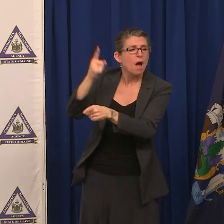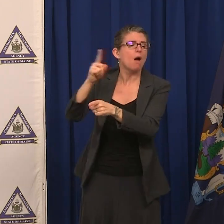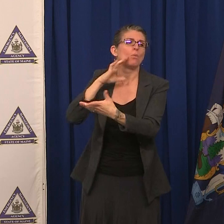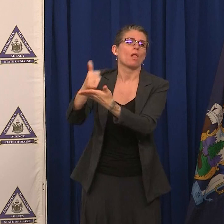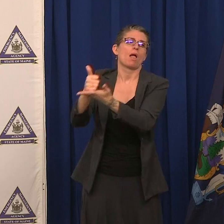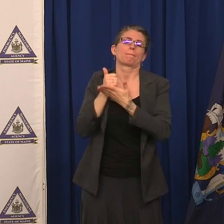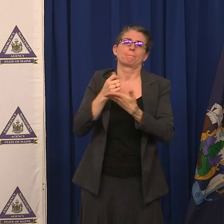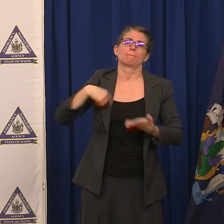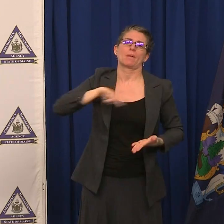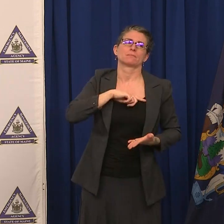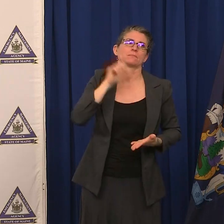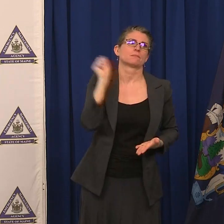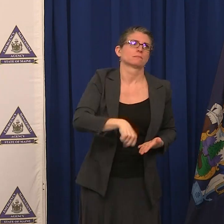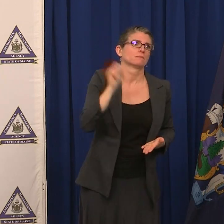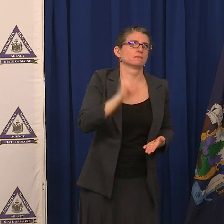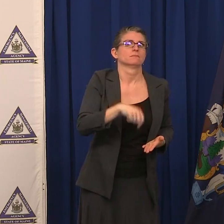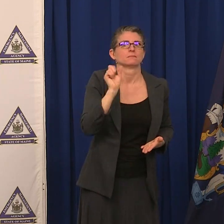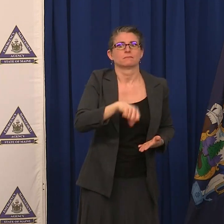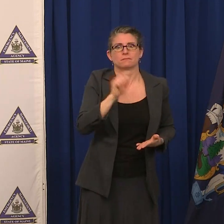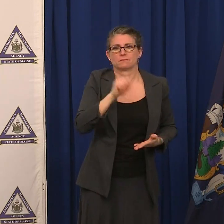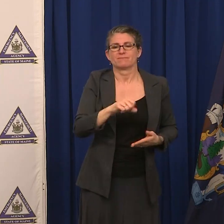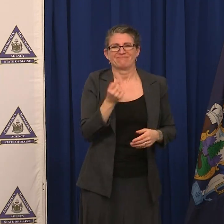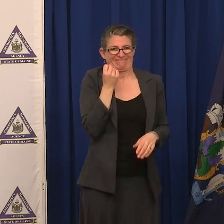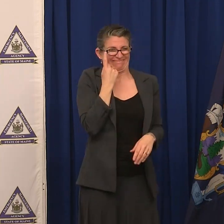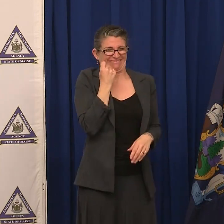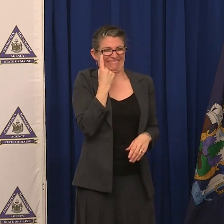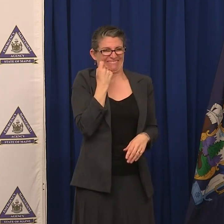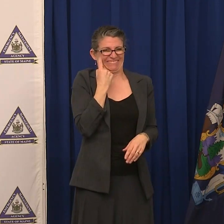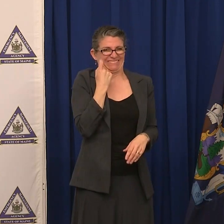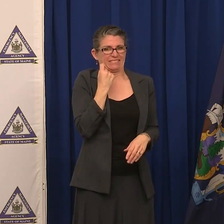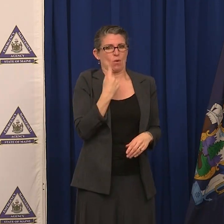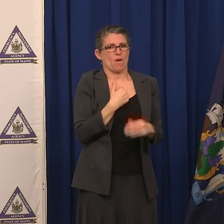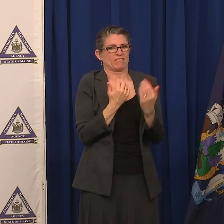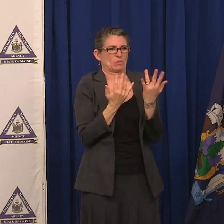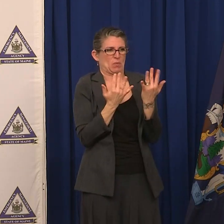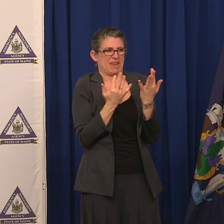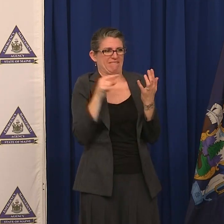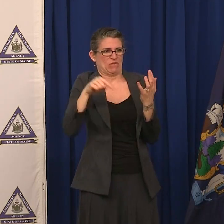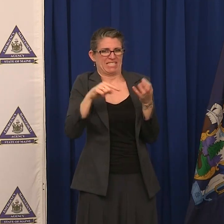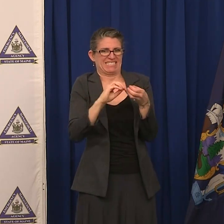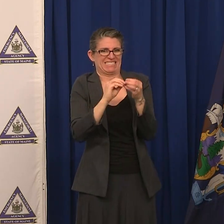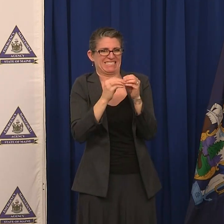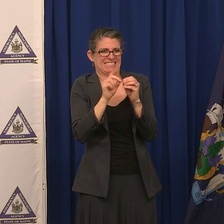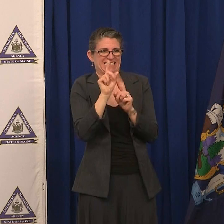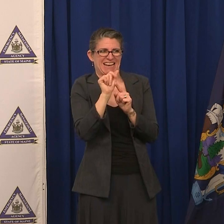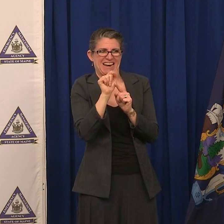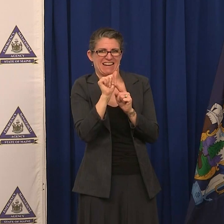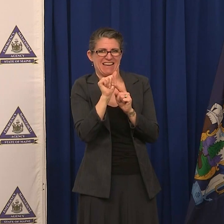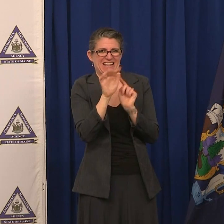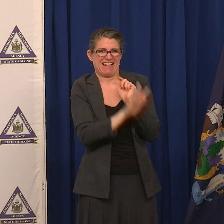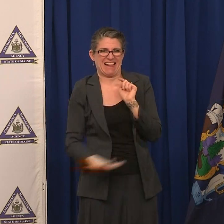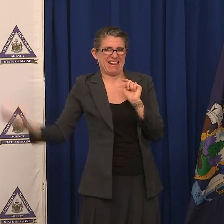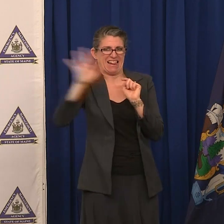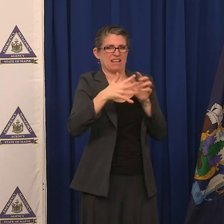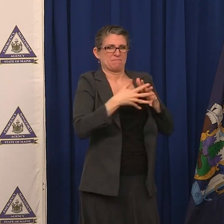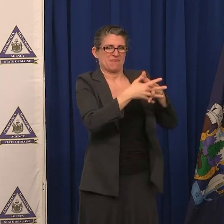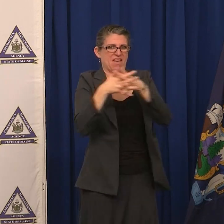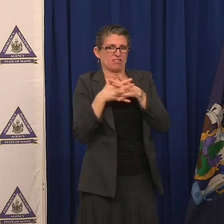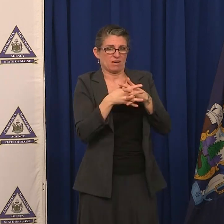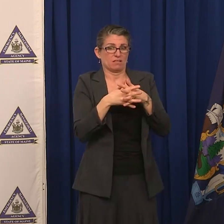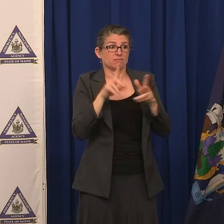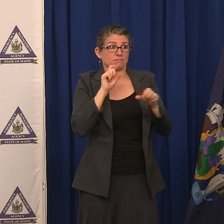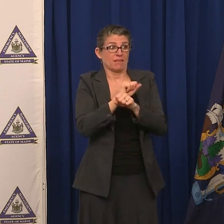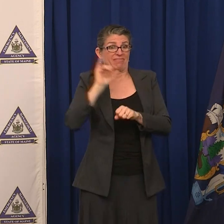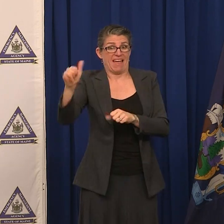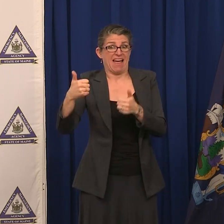or looking to look for. The test itself requires any organization who might use it to